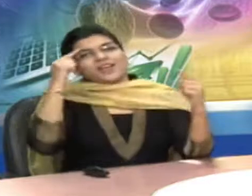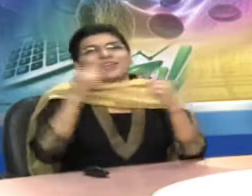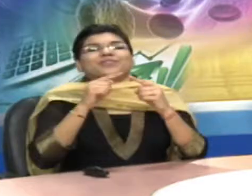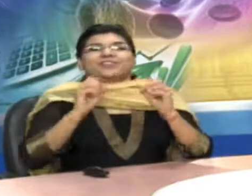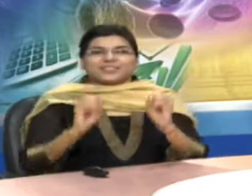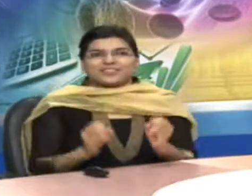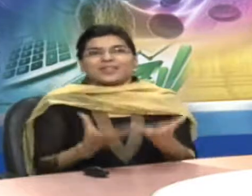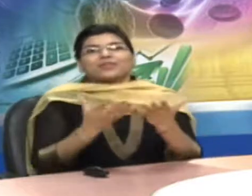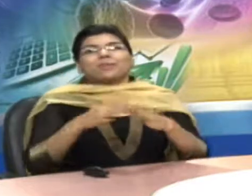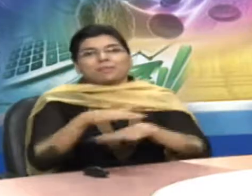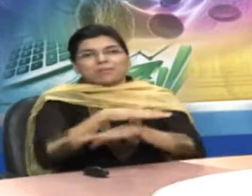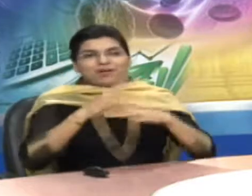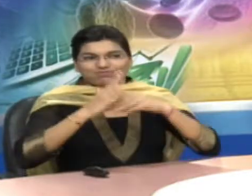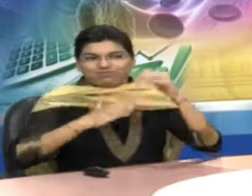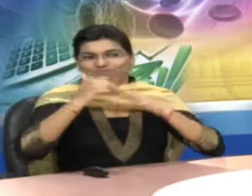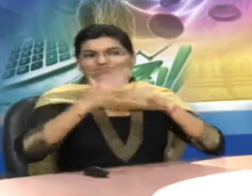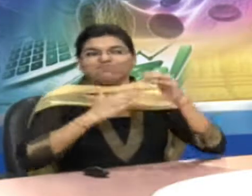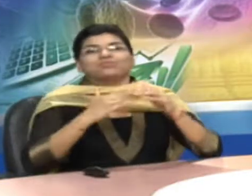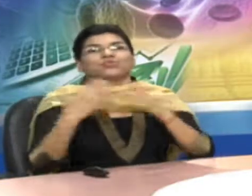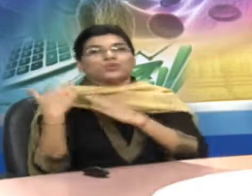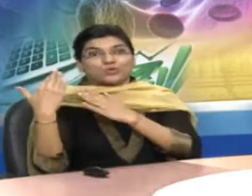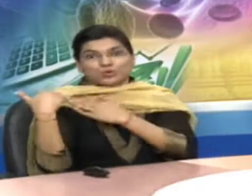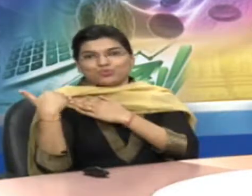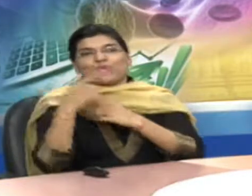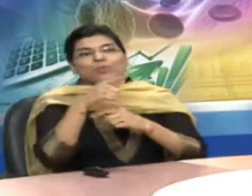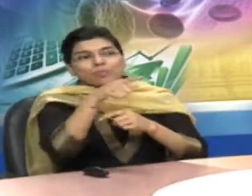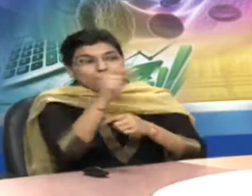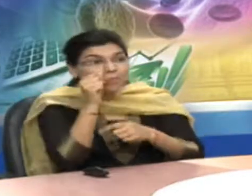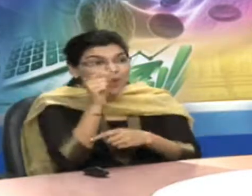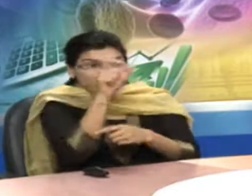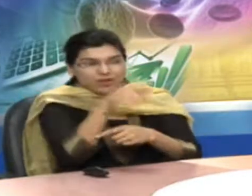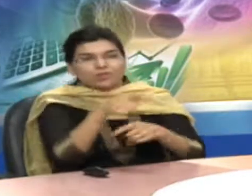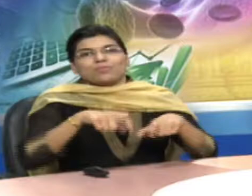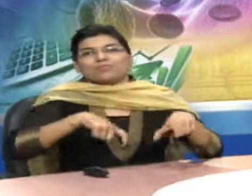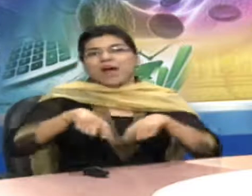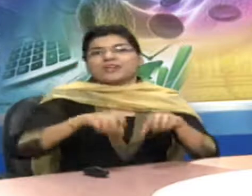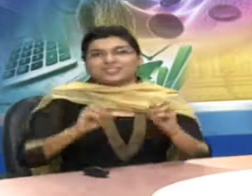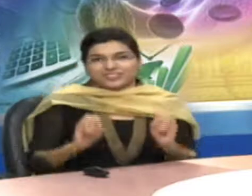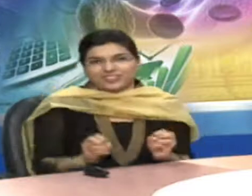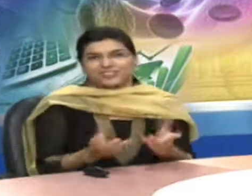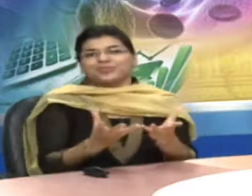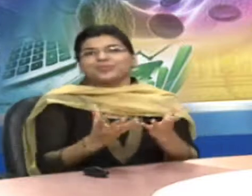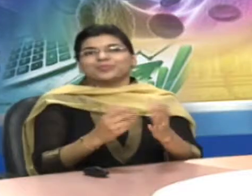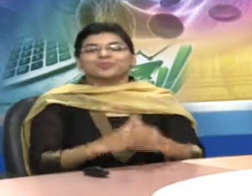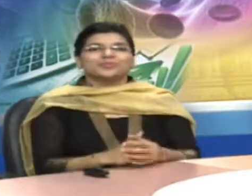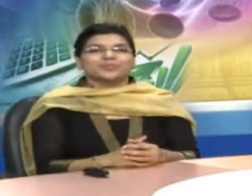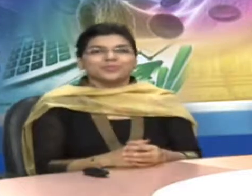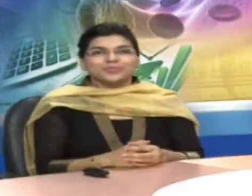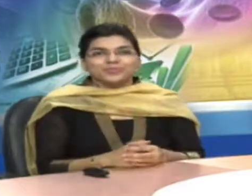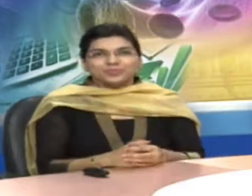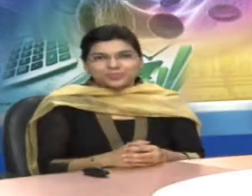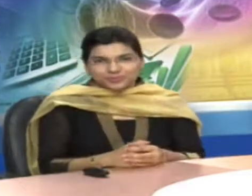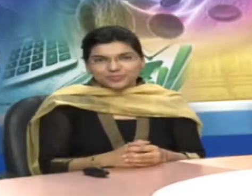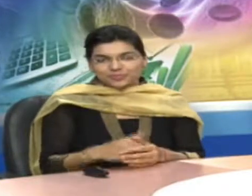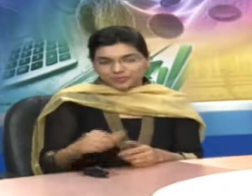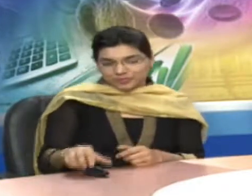So they both agreed and they started planning for managing the